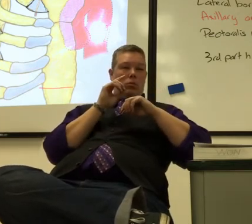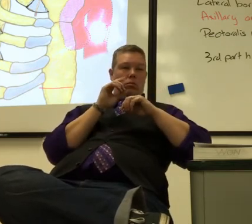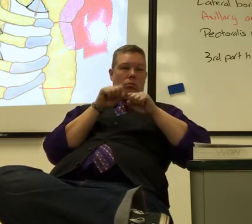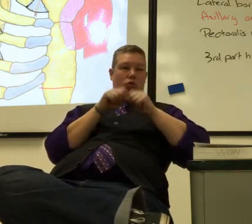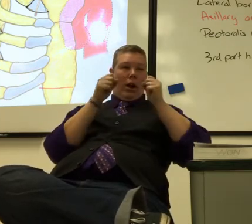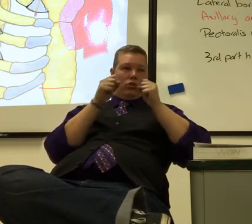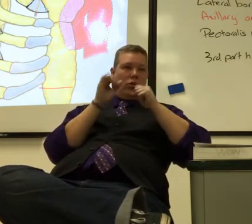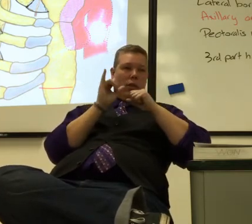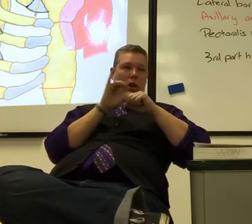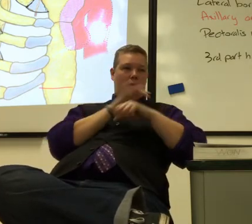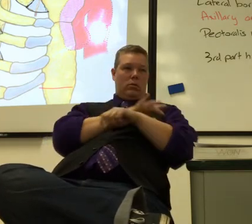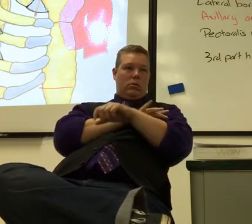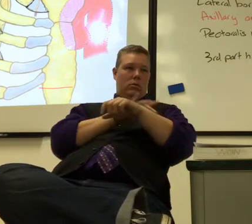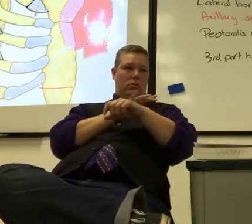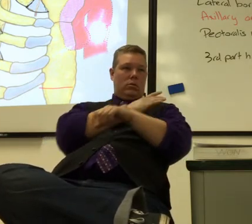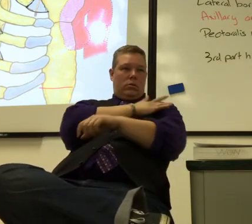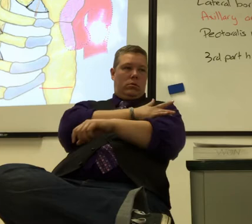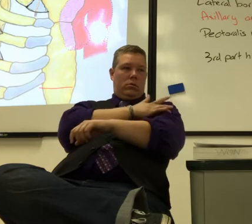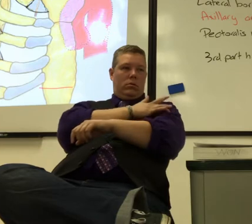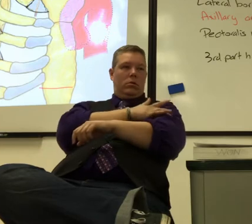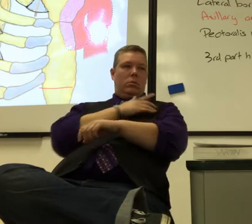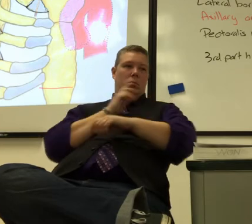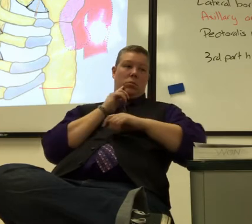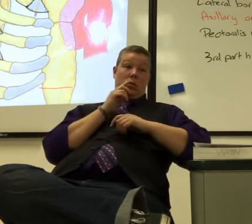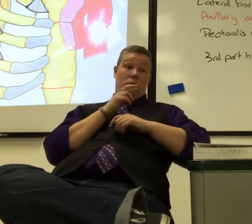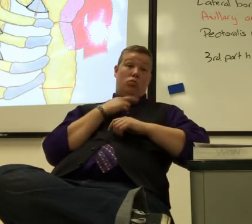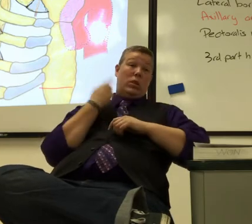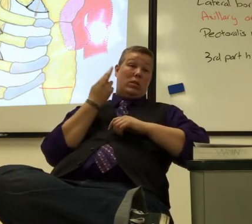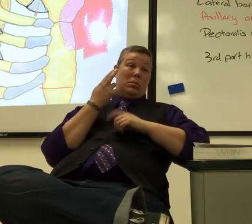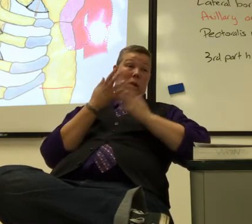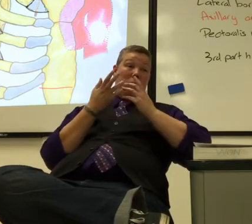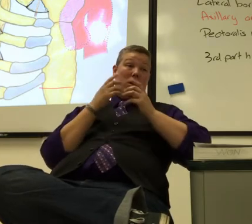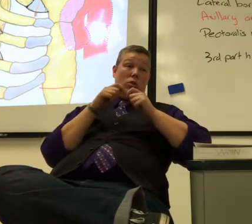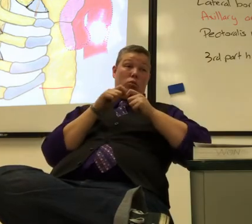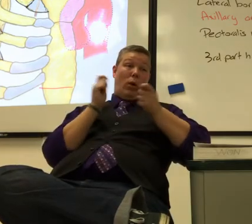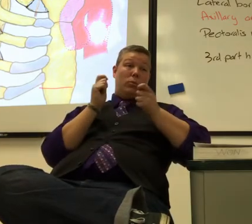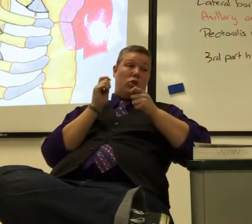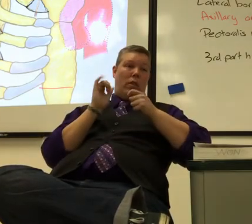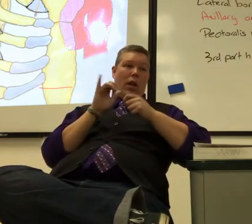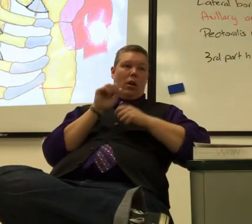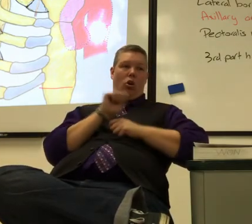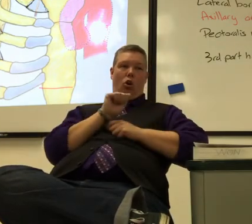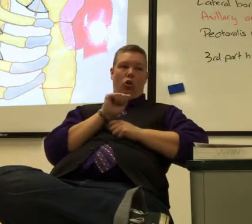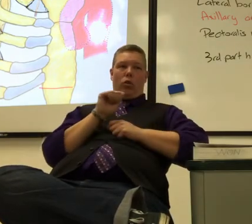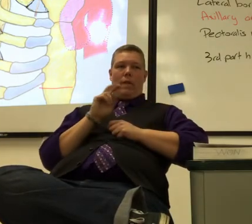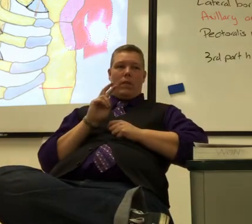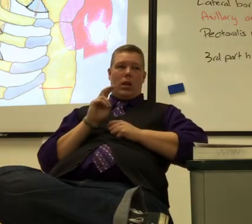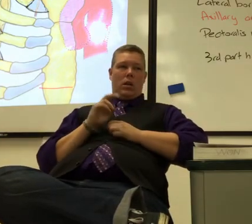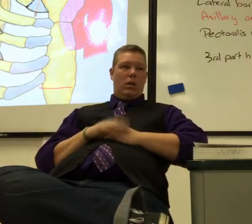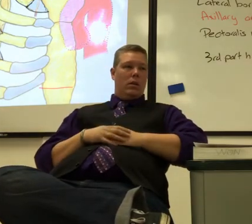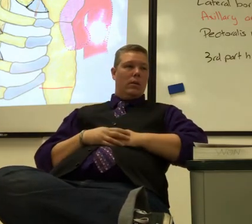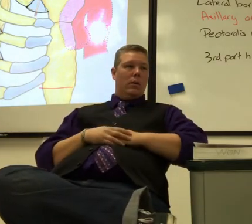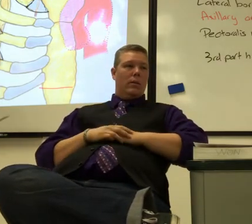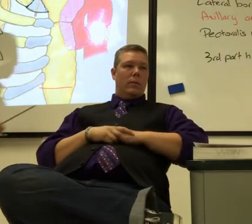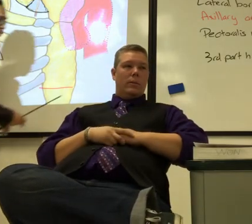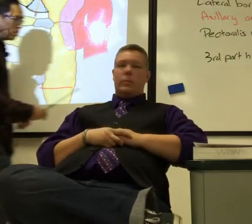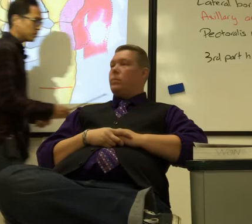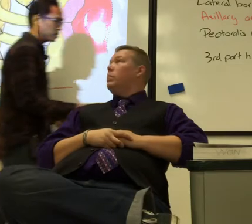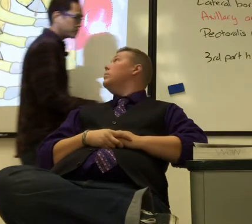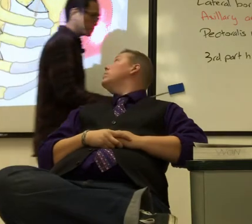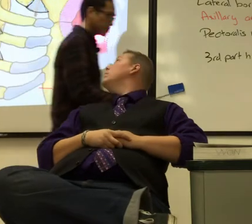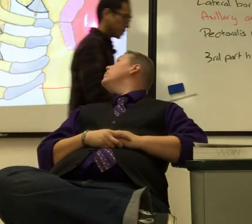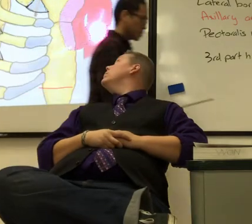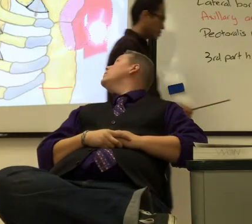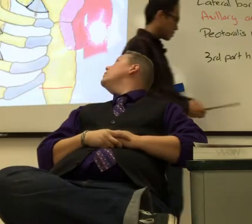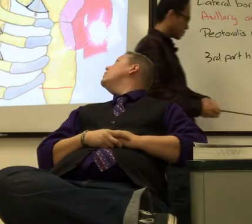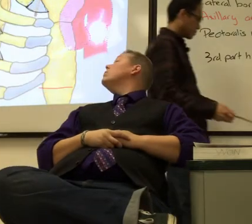risk rupturing one of those two branches. Okay, the subscapular, right here.